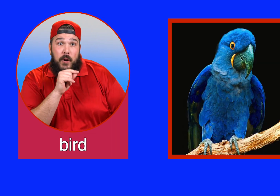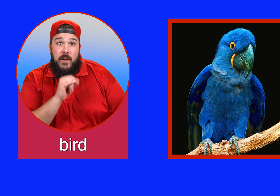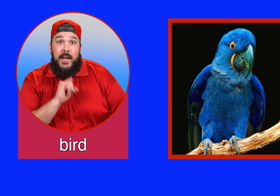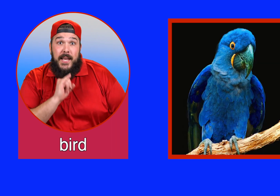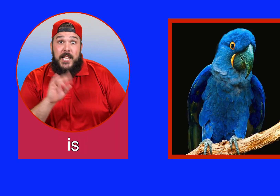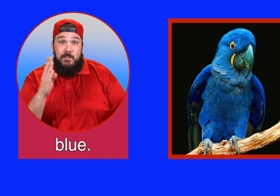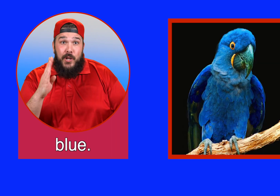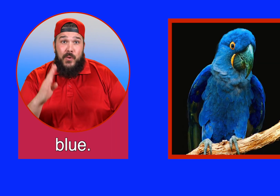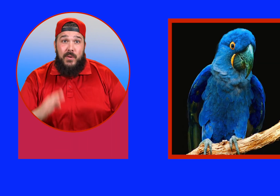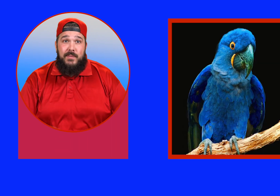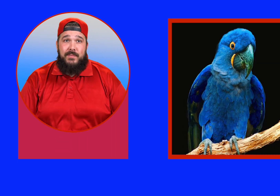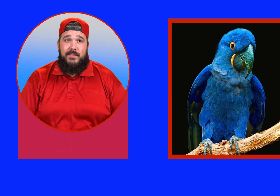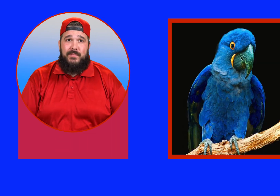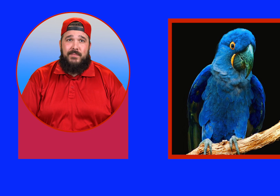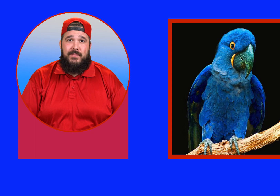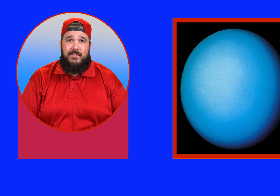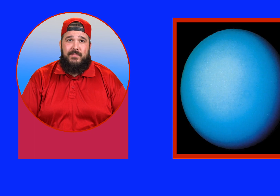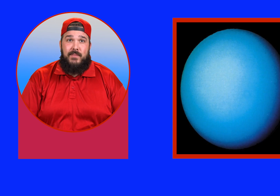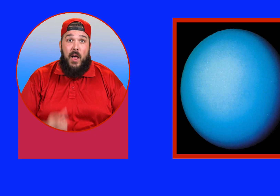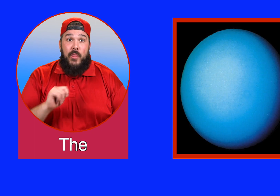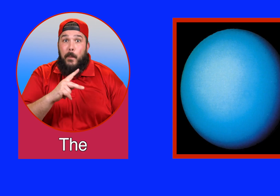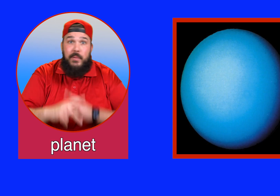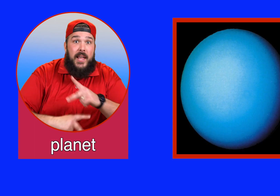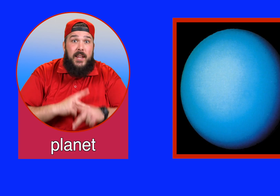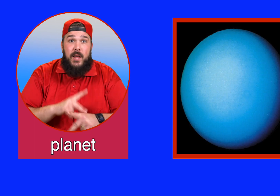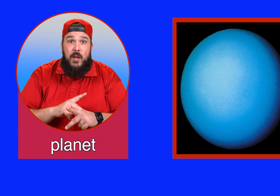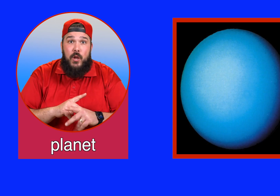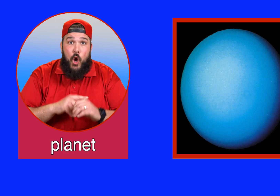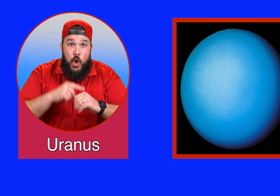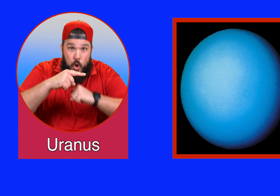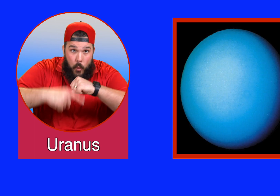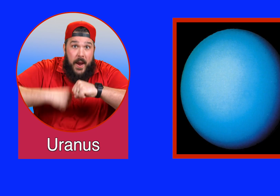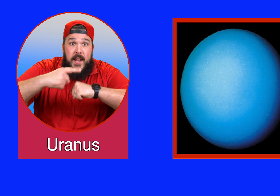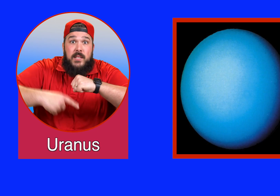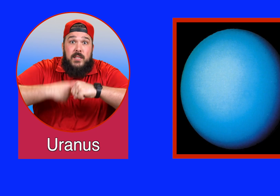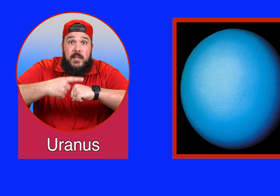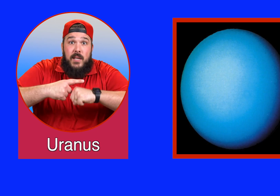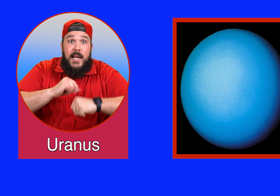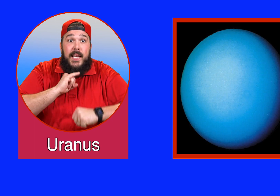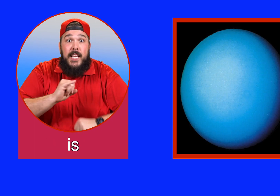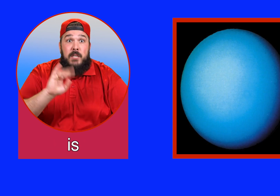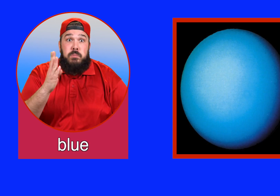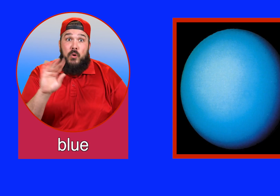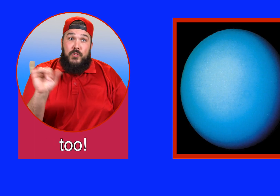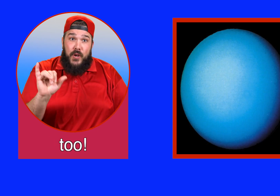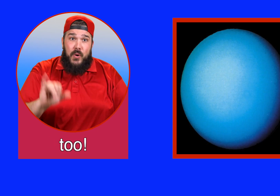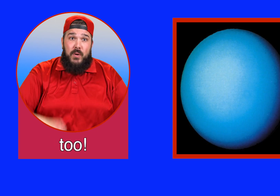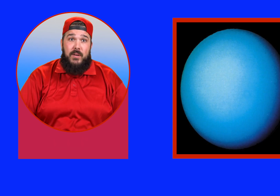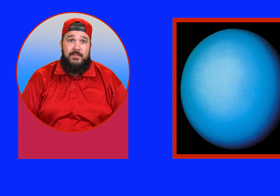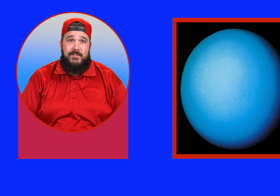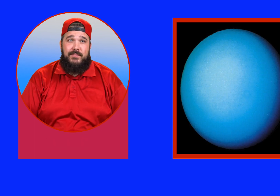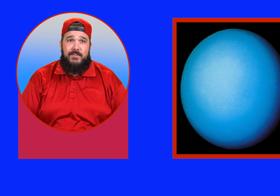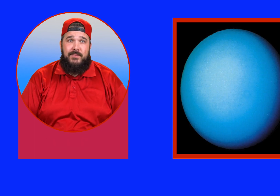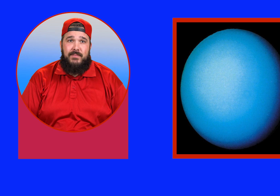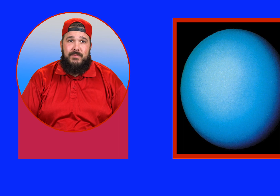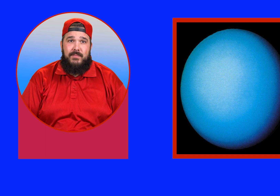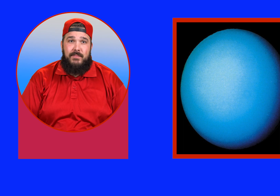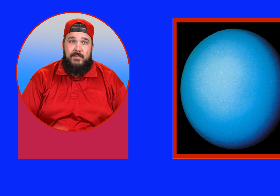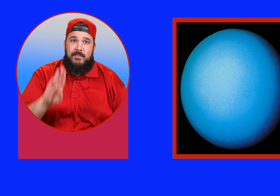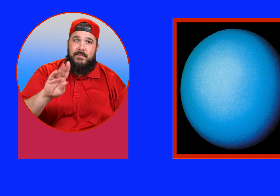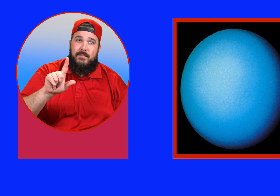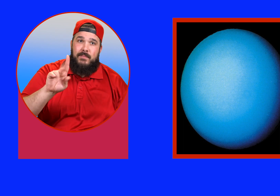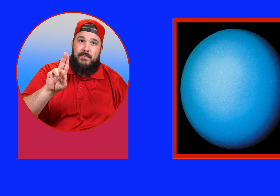This bird is blue. The planet Uranus is blue too.